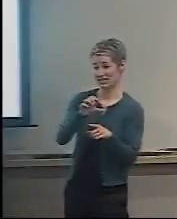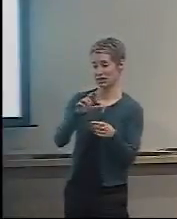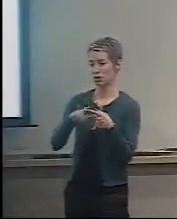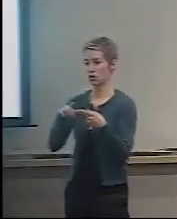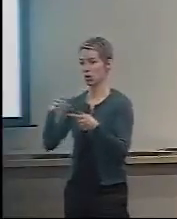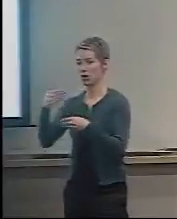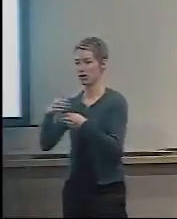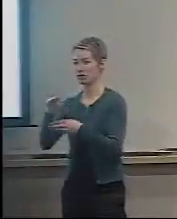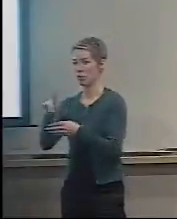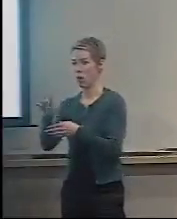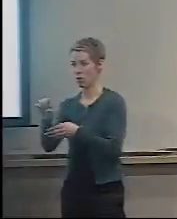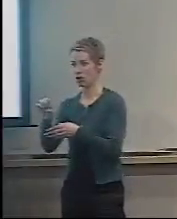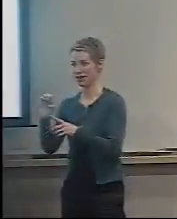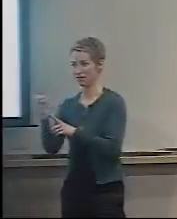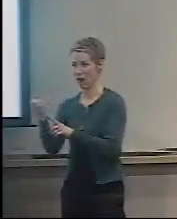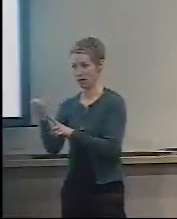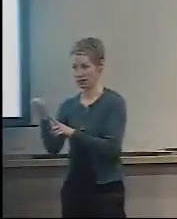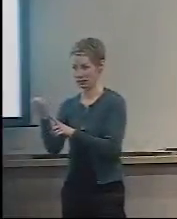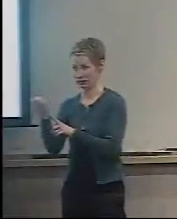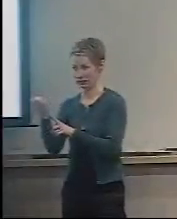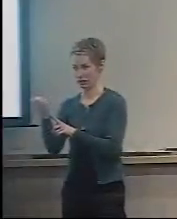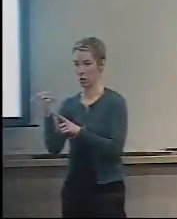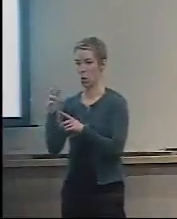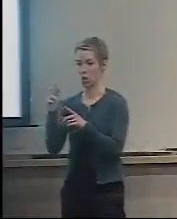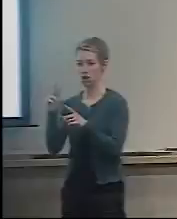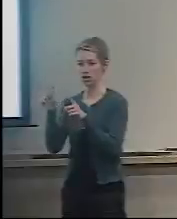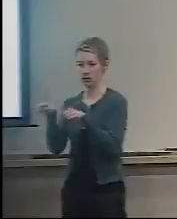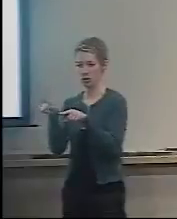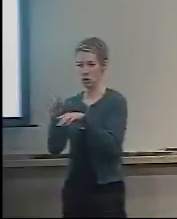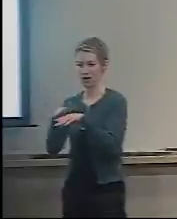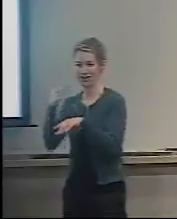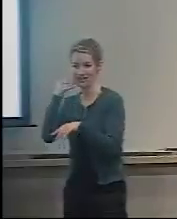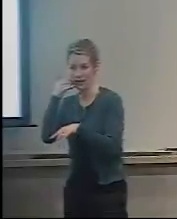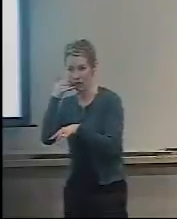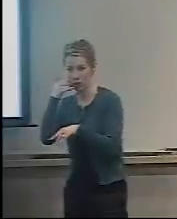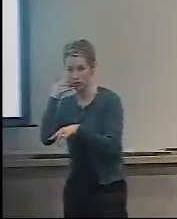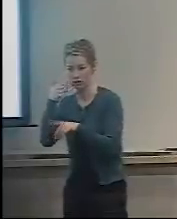Windows mobile environment or the computer on our cell phone.